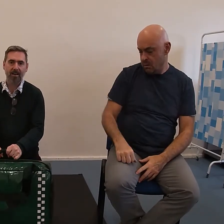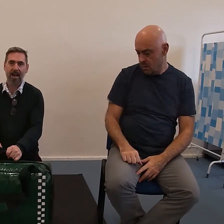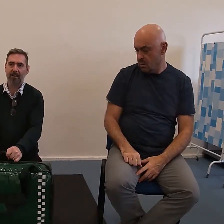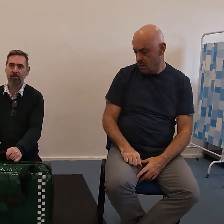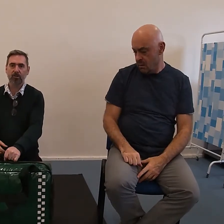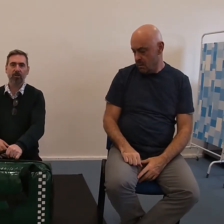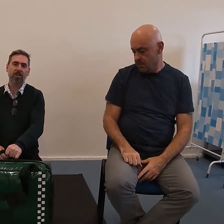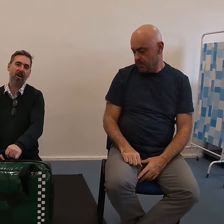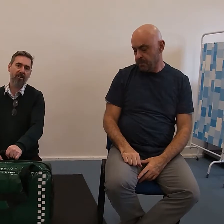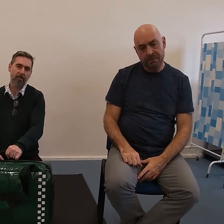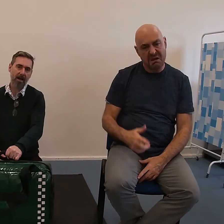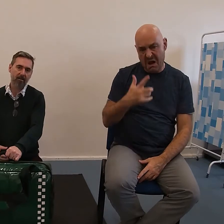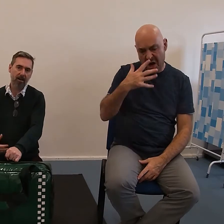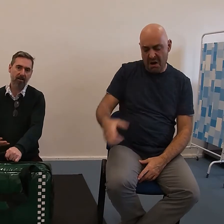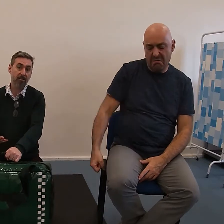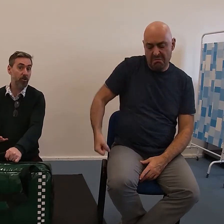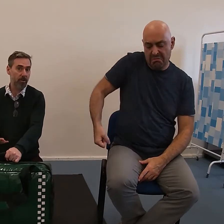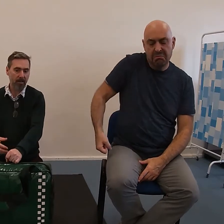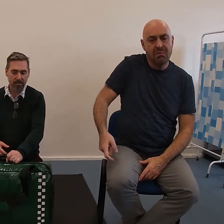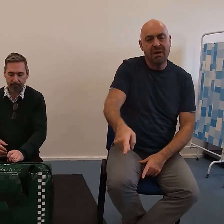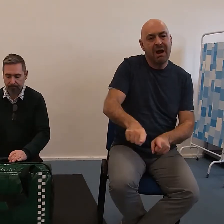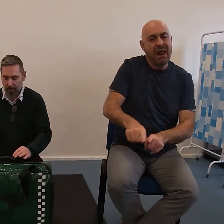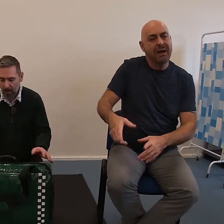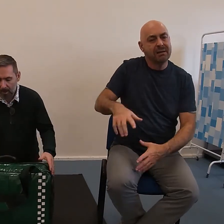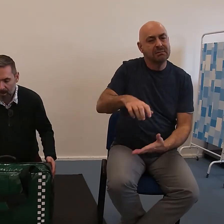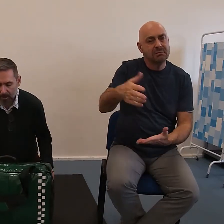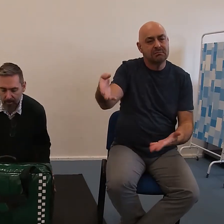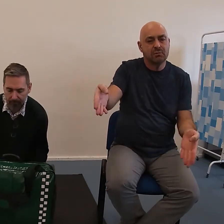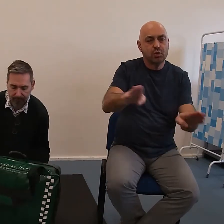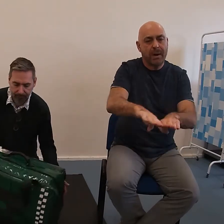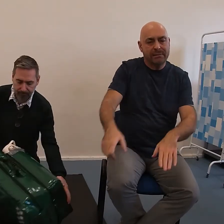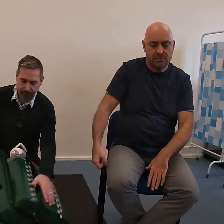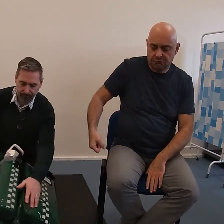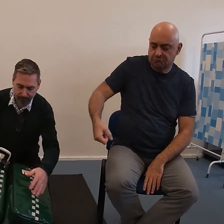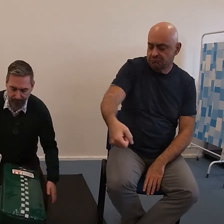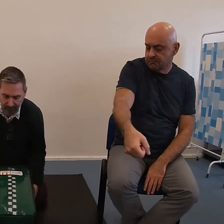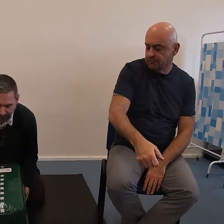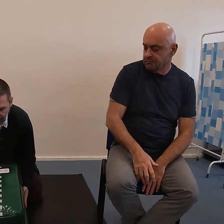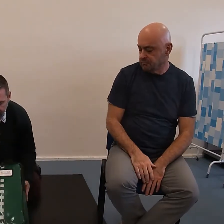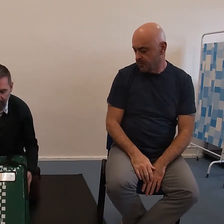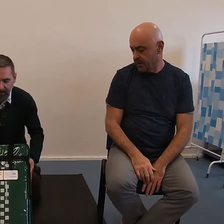a regular handle so you can carry the bag like a suitcase.